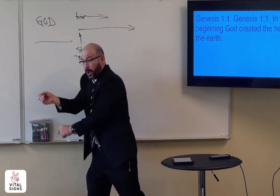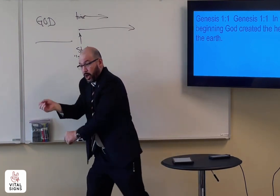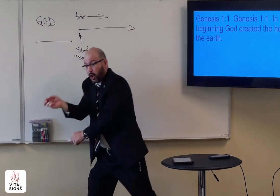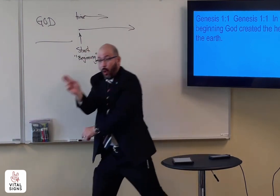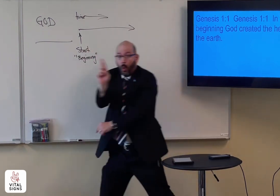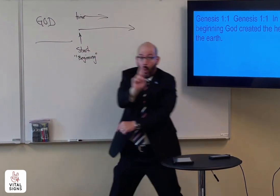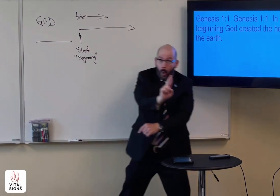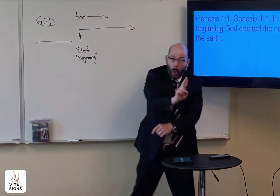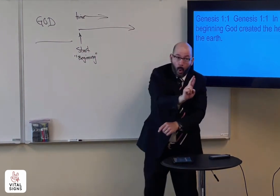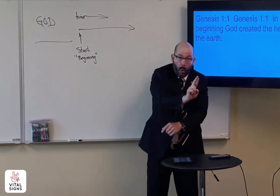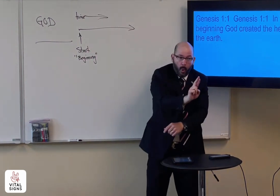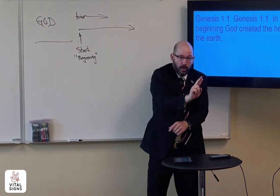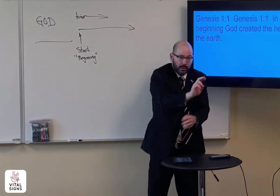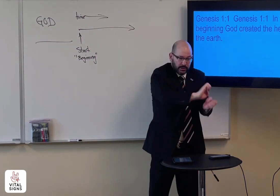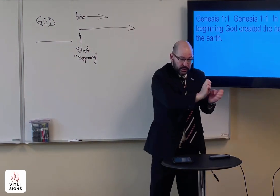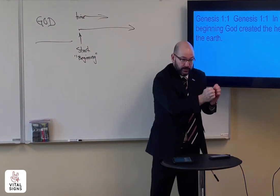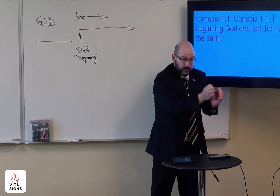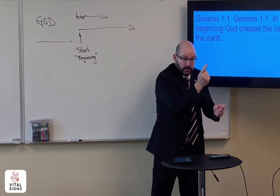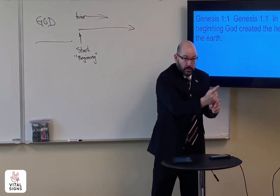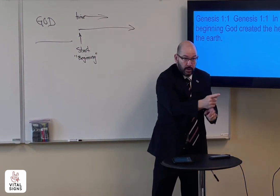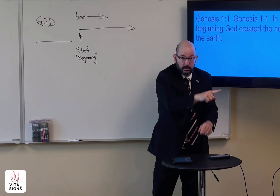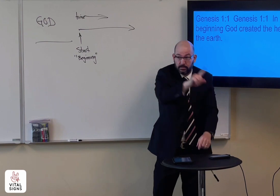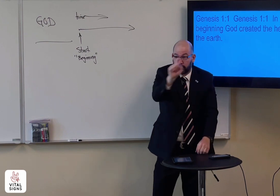or evolution is right?